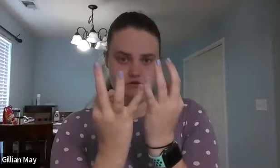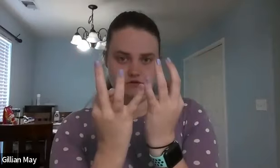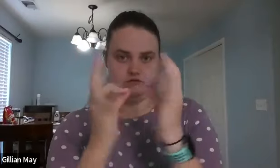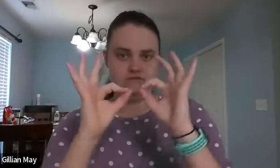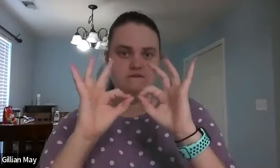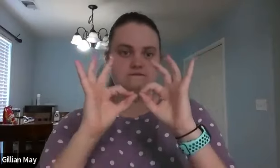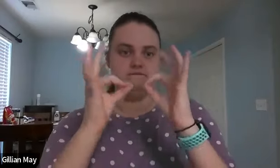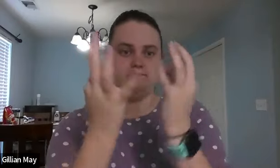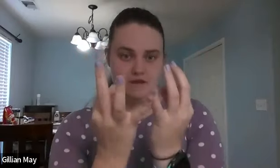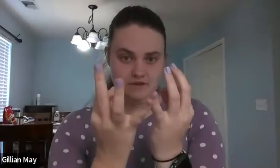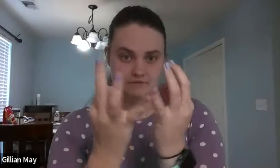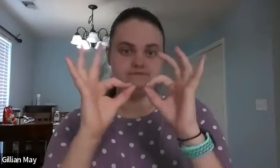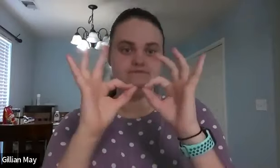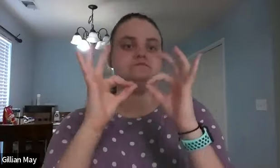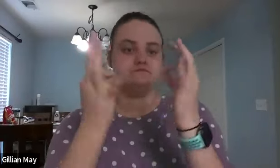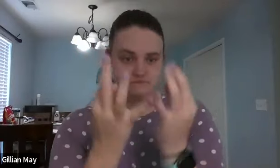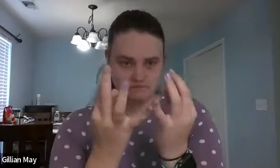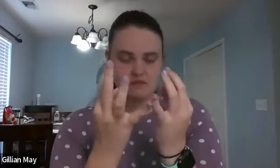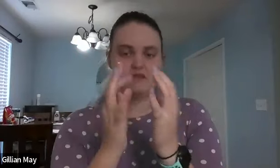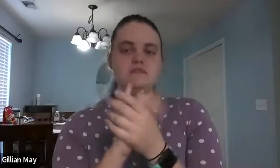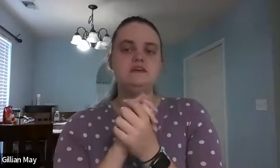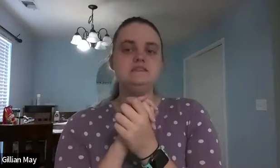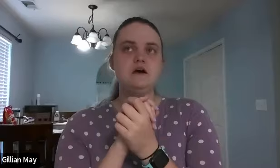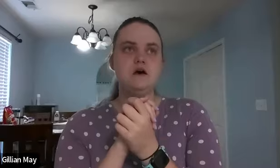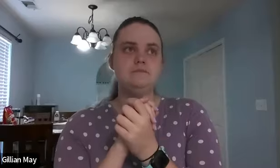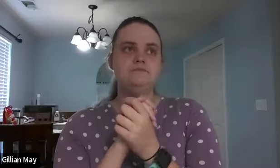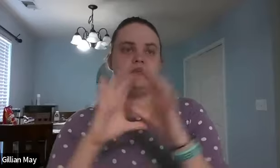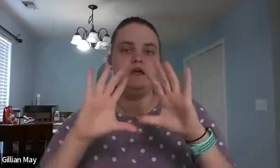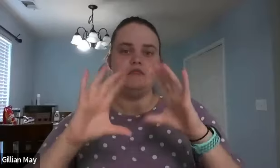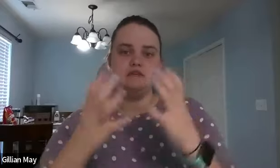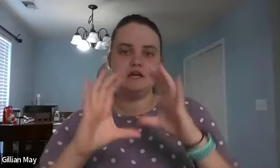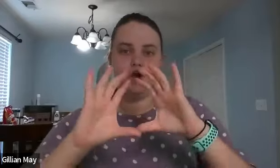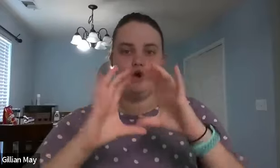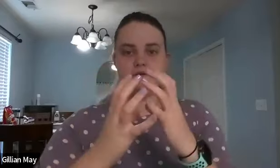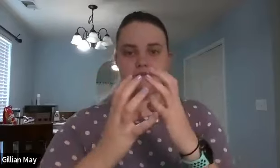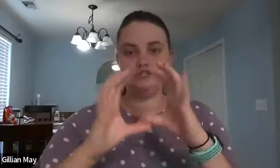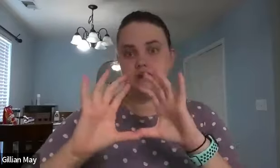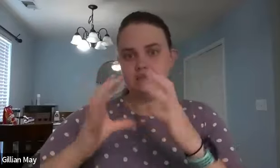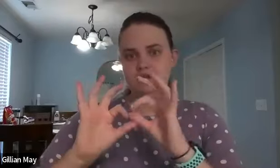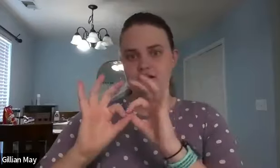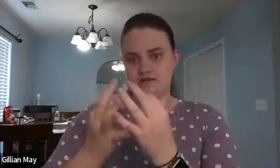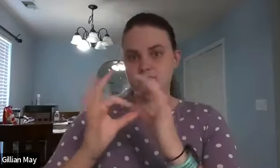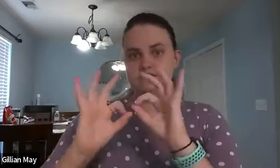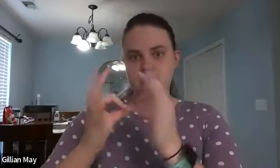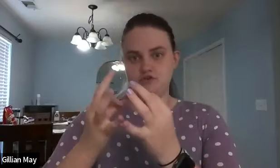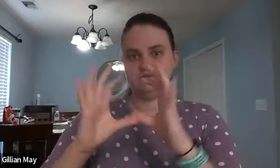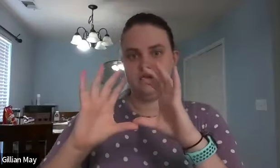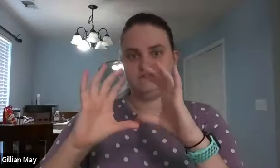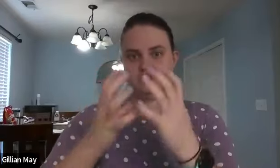circle. Family. This is this kind of open motion, I'm like doing the same motion, but I have just kind